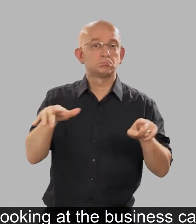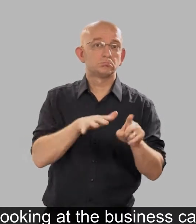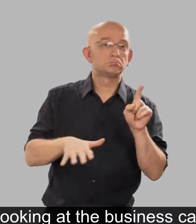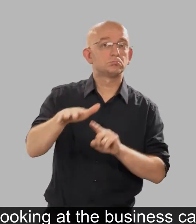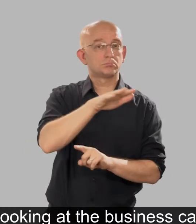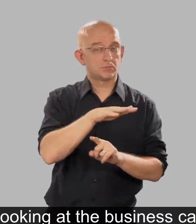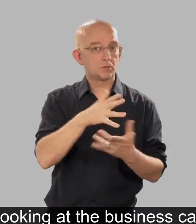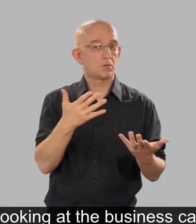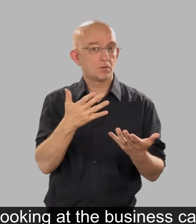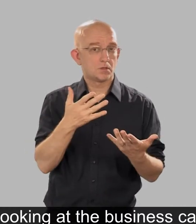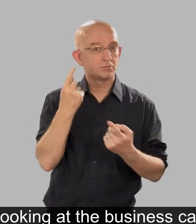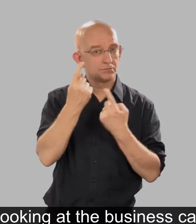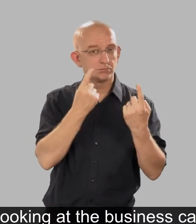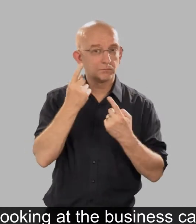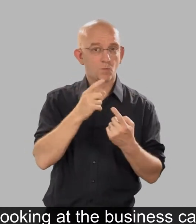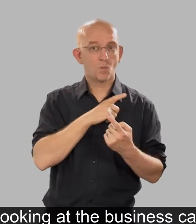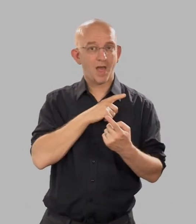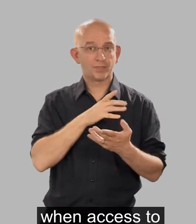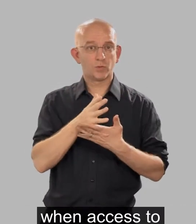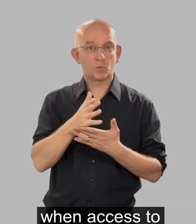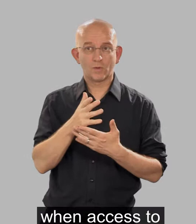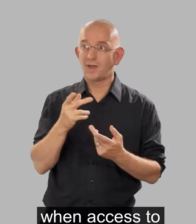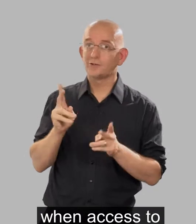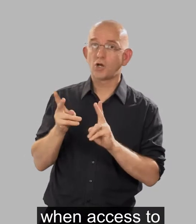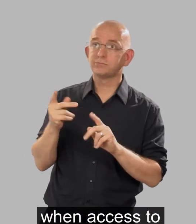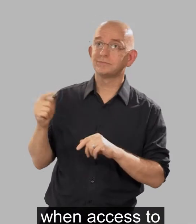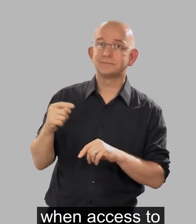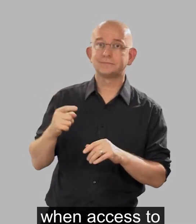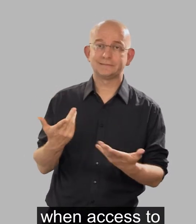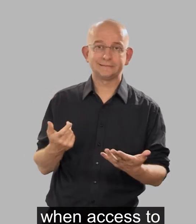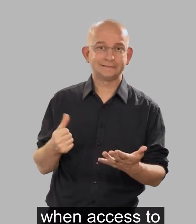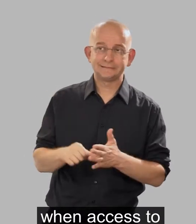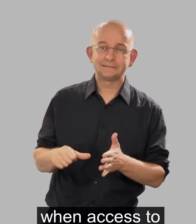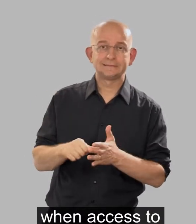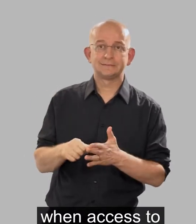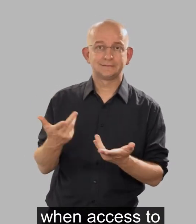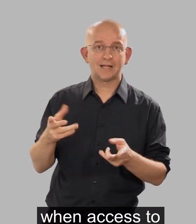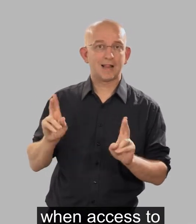this communication tool out when access to an interpreter was limited.